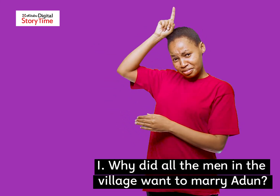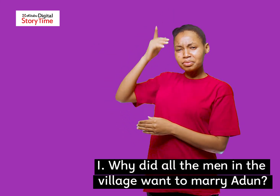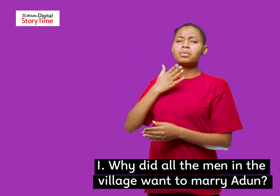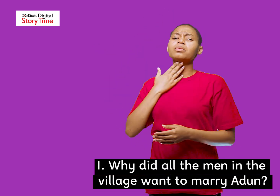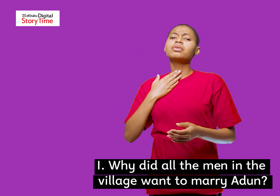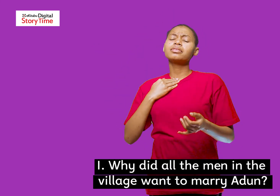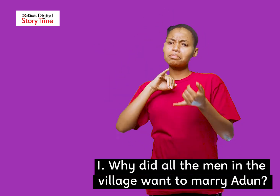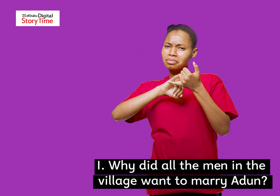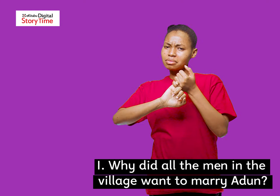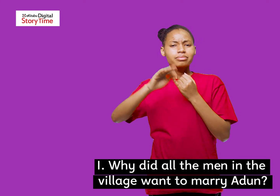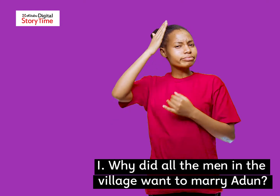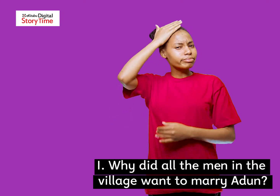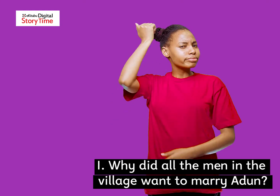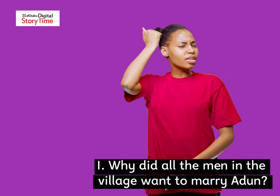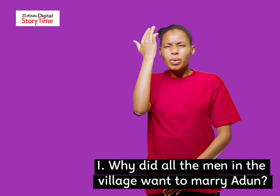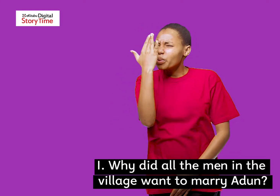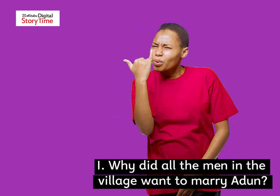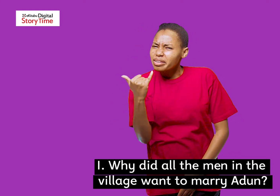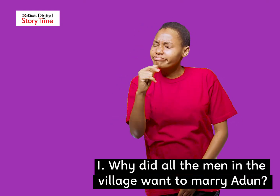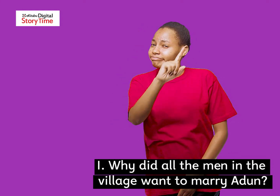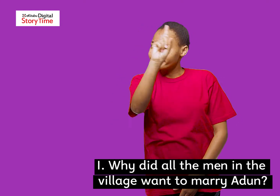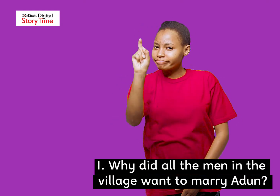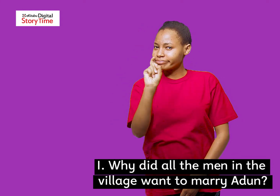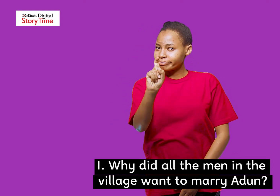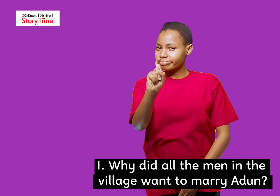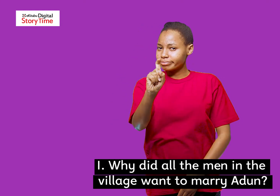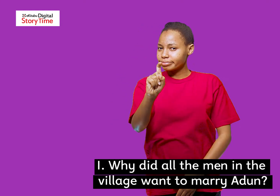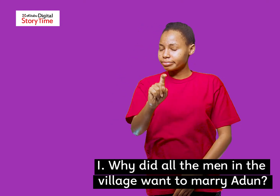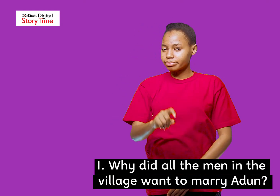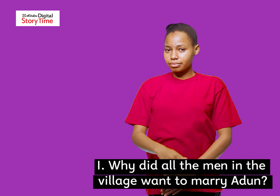Why do all the men in the village want to marry Adon?